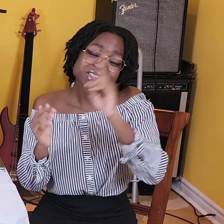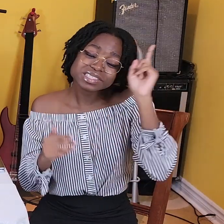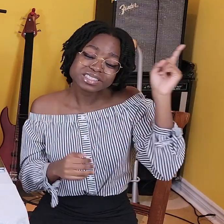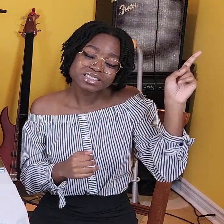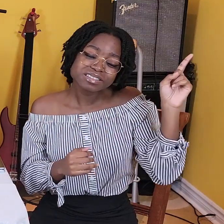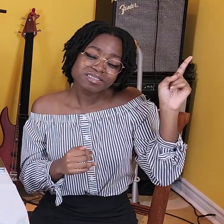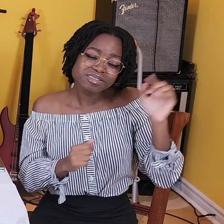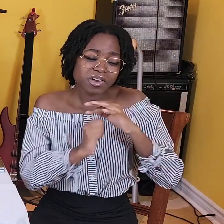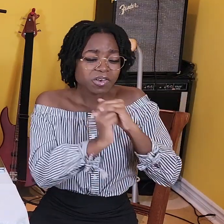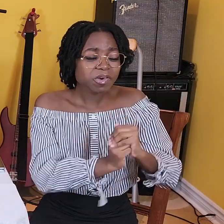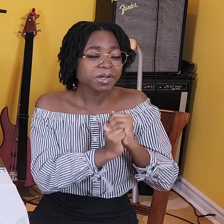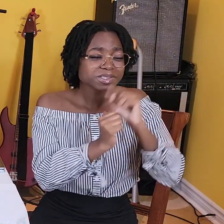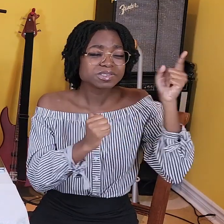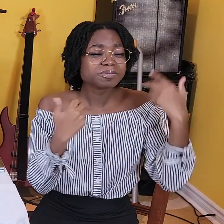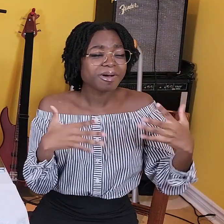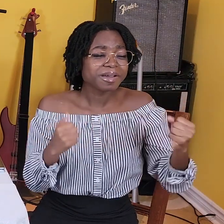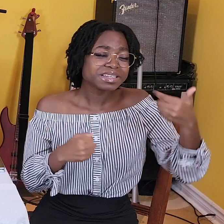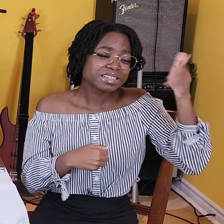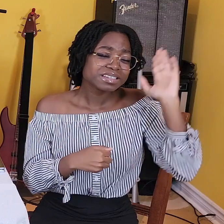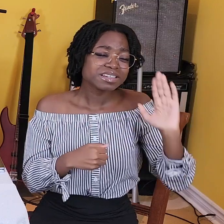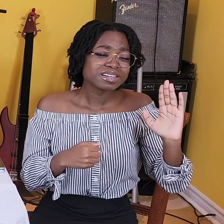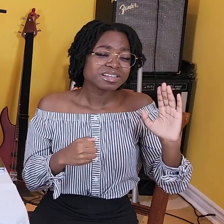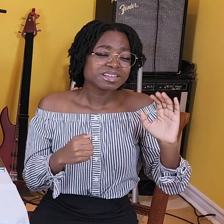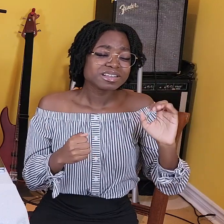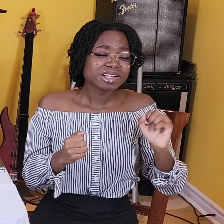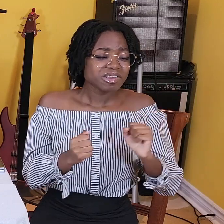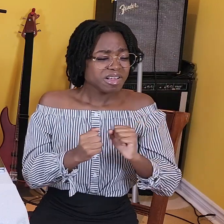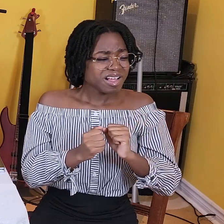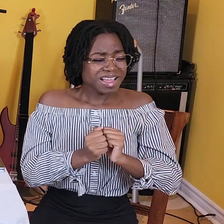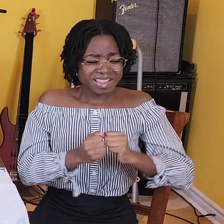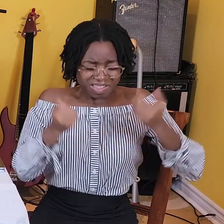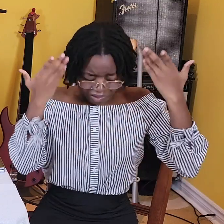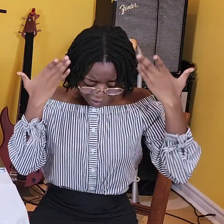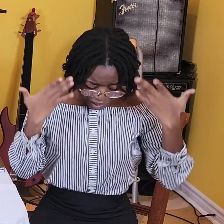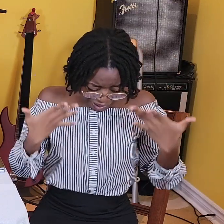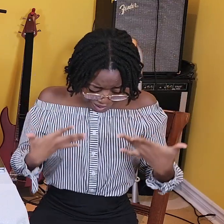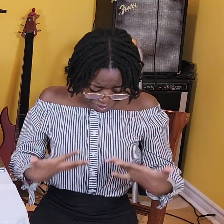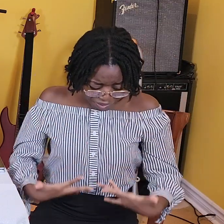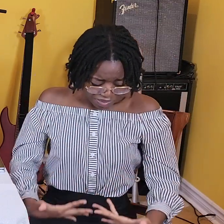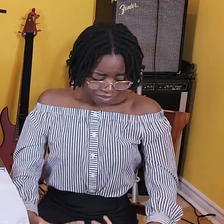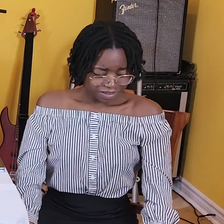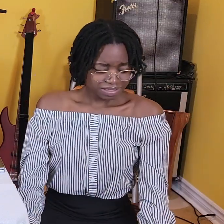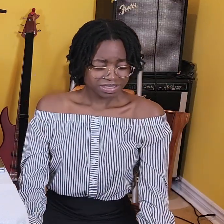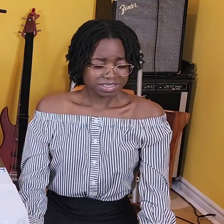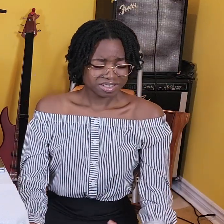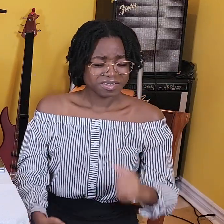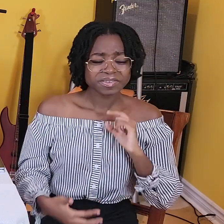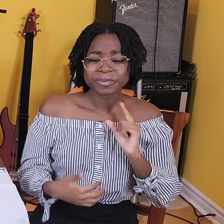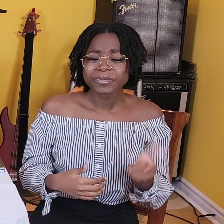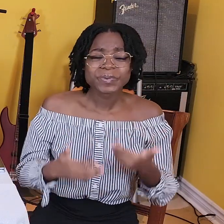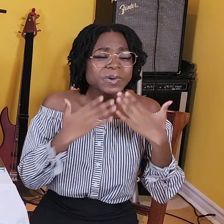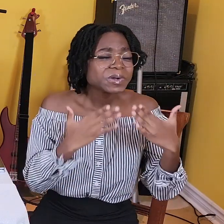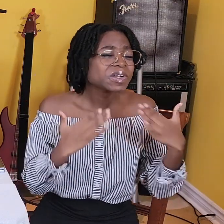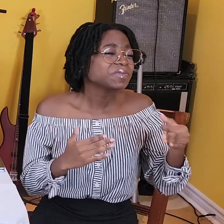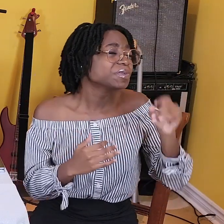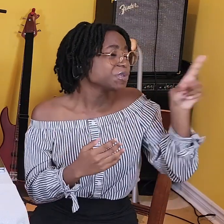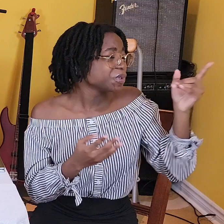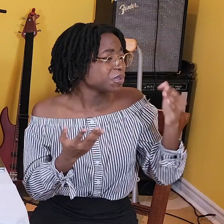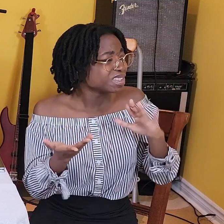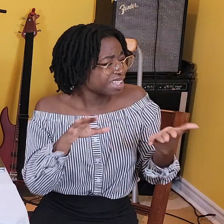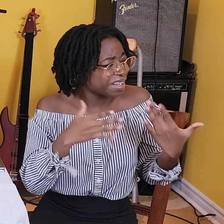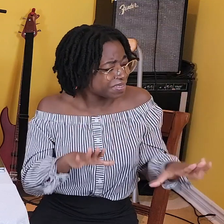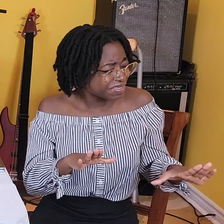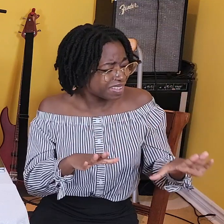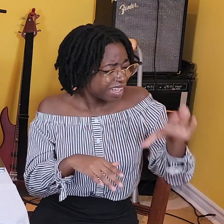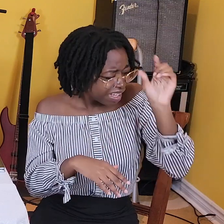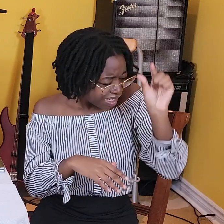We worship you, mighty God, for the fiber of our being. We are so grateful that you died on the cross. We are